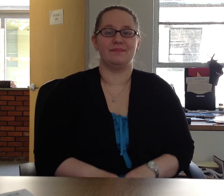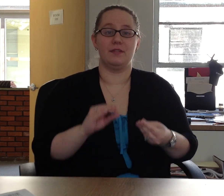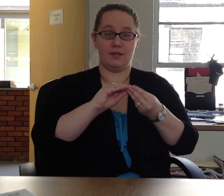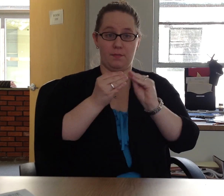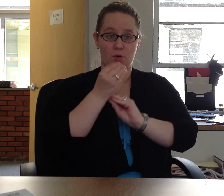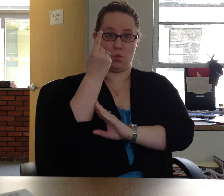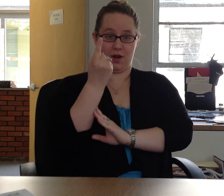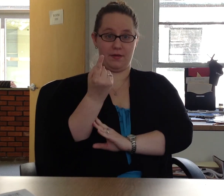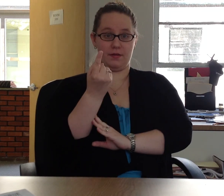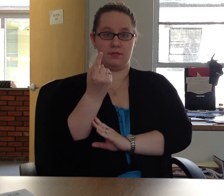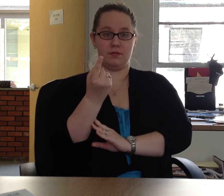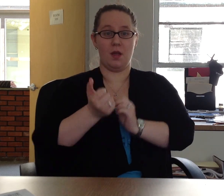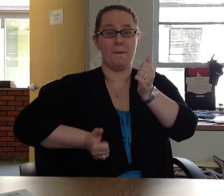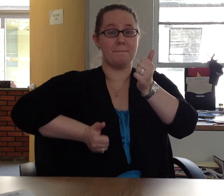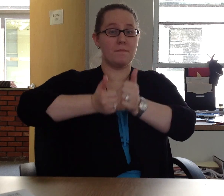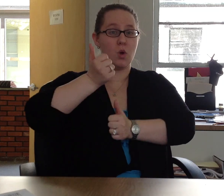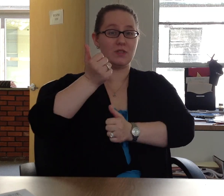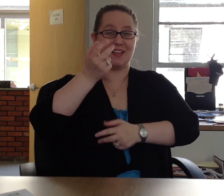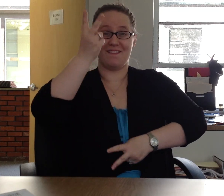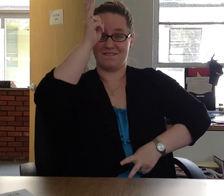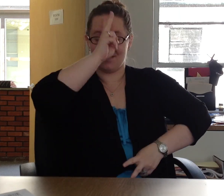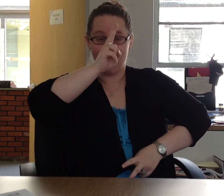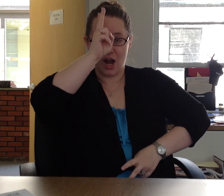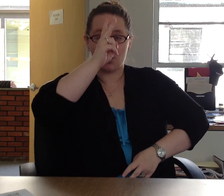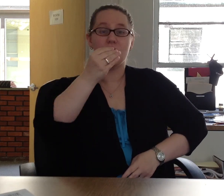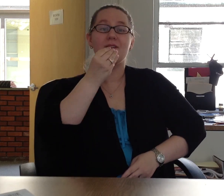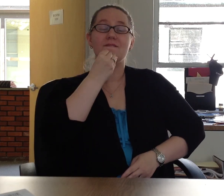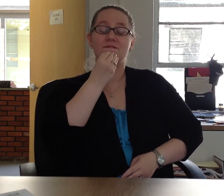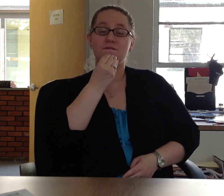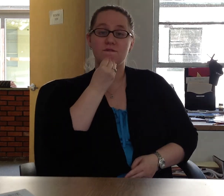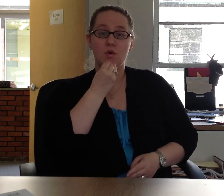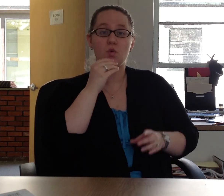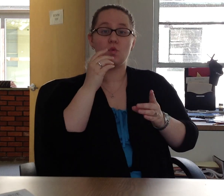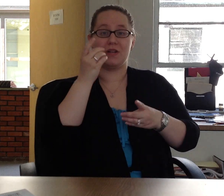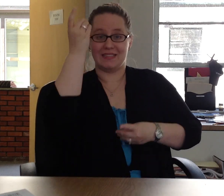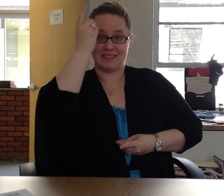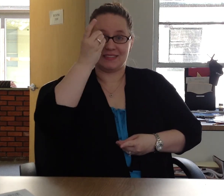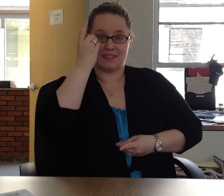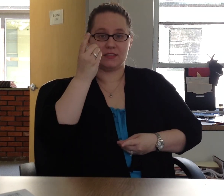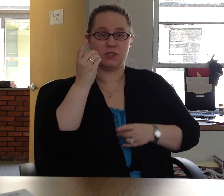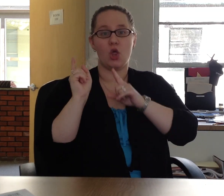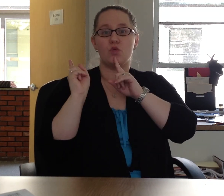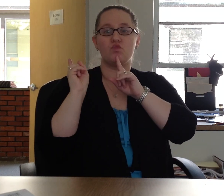Most viral foodborne diseases are the result of